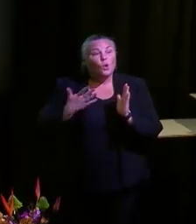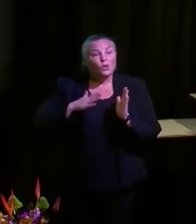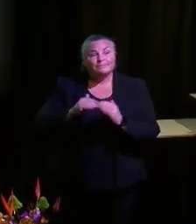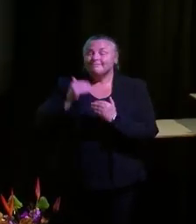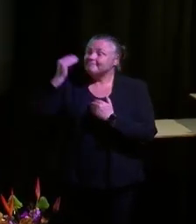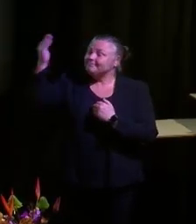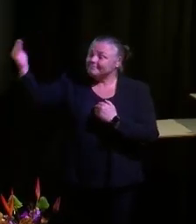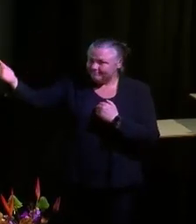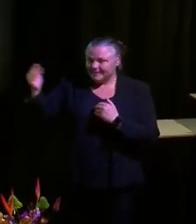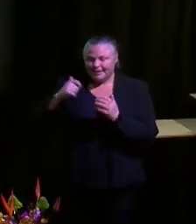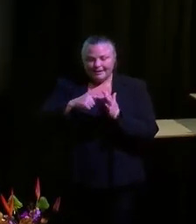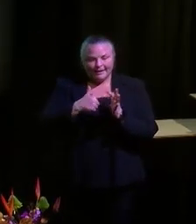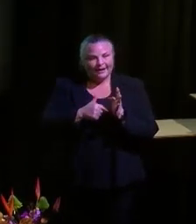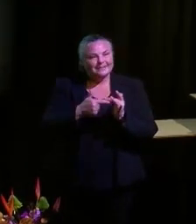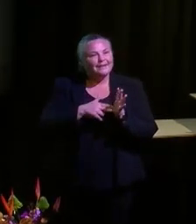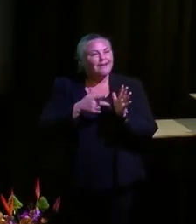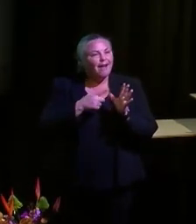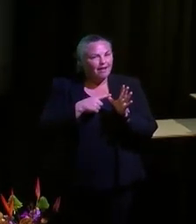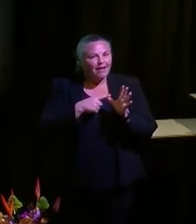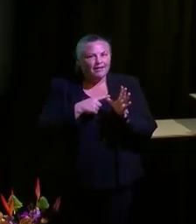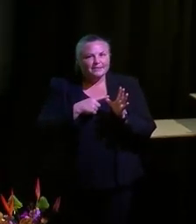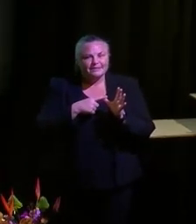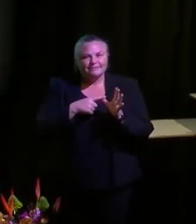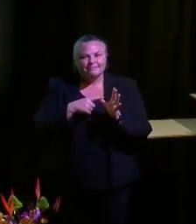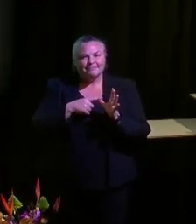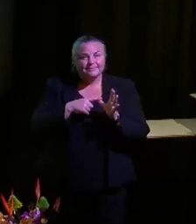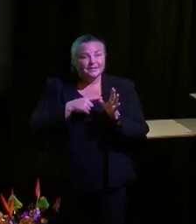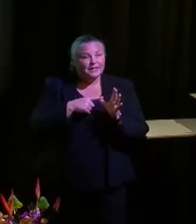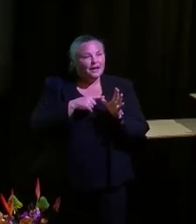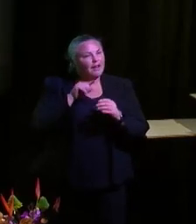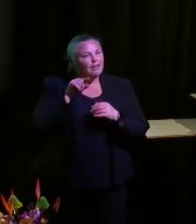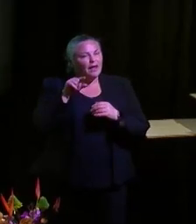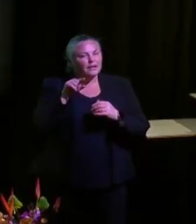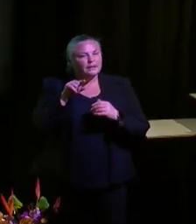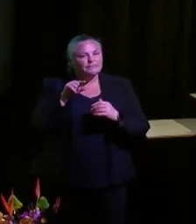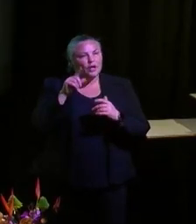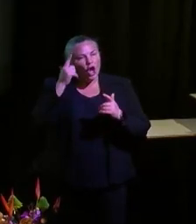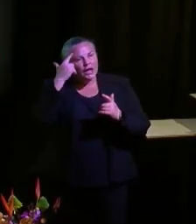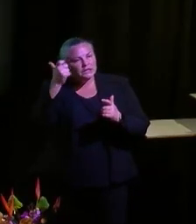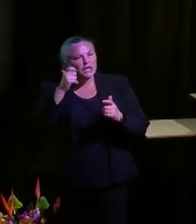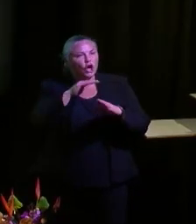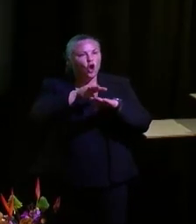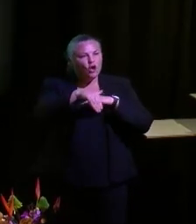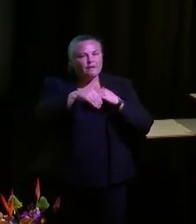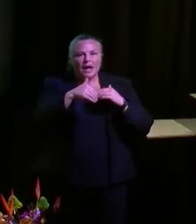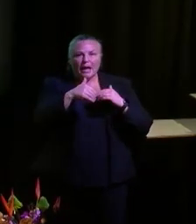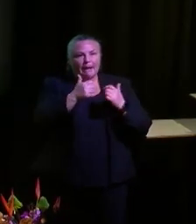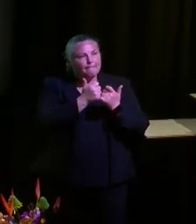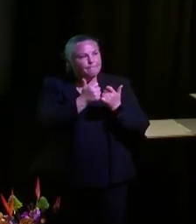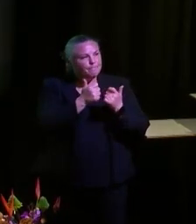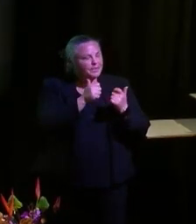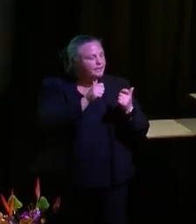Katina. How did the curatorial premise resonate with you? How did you respond to the